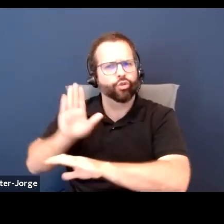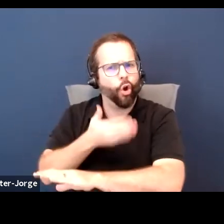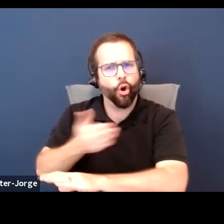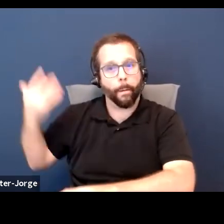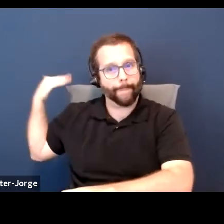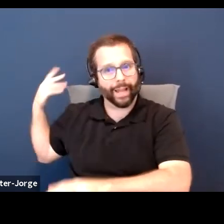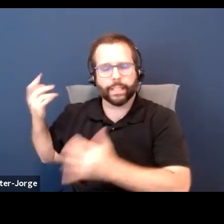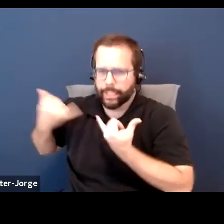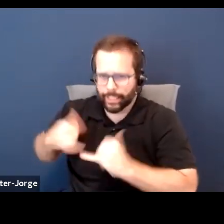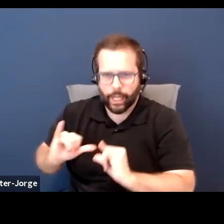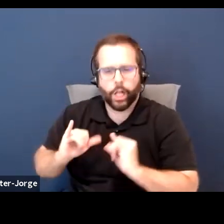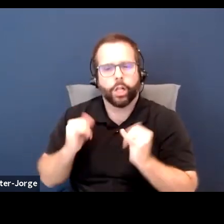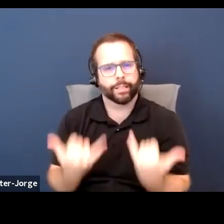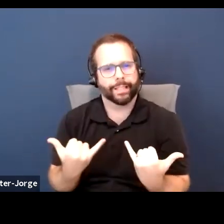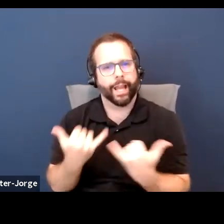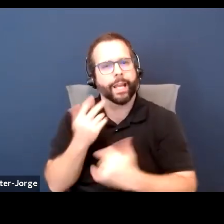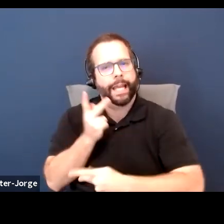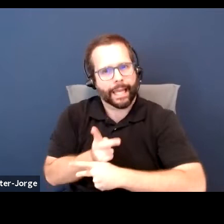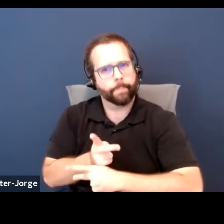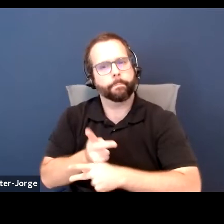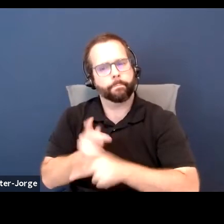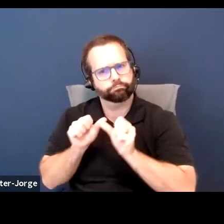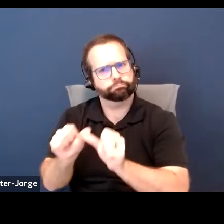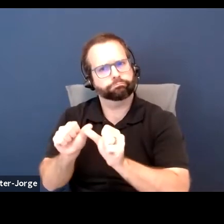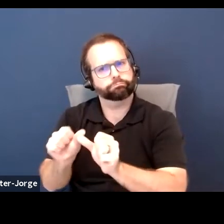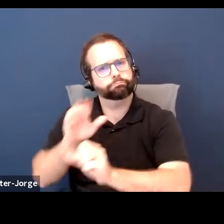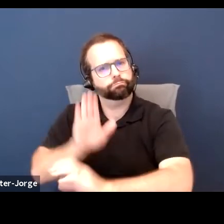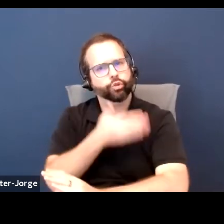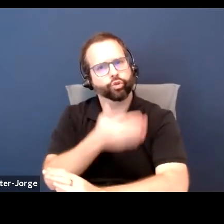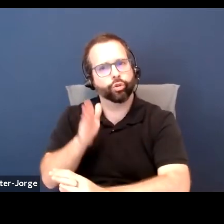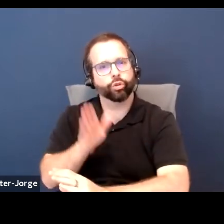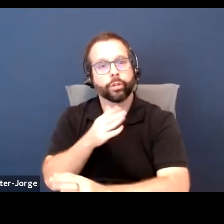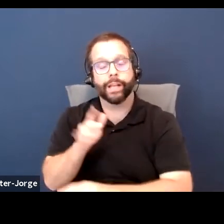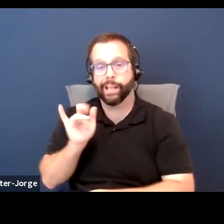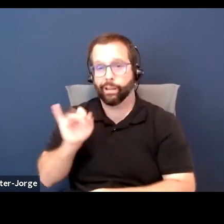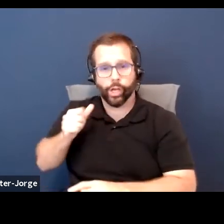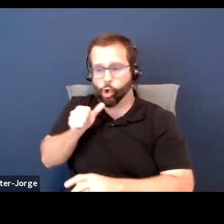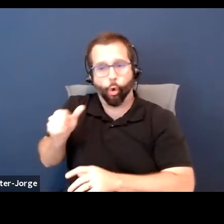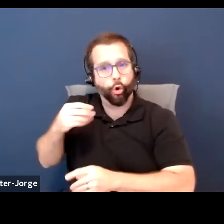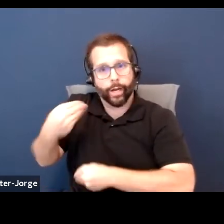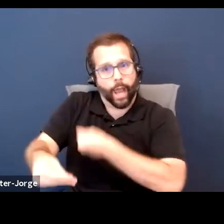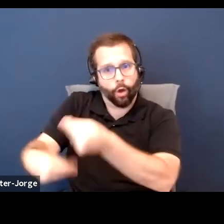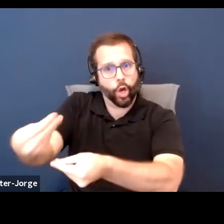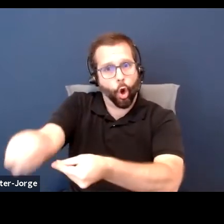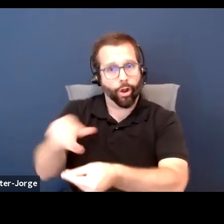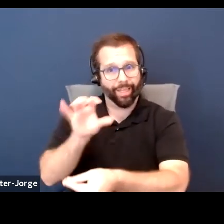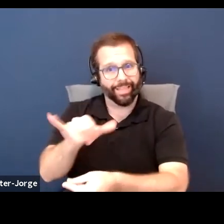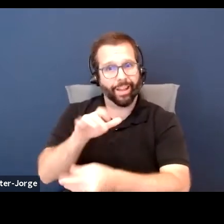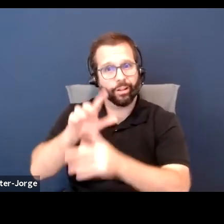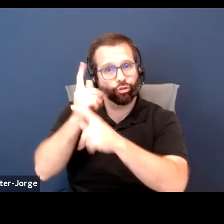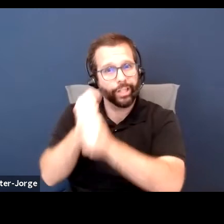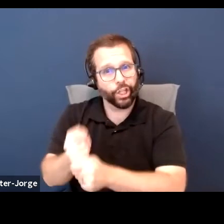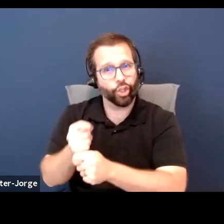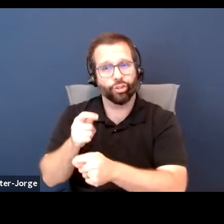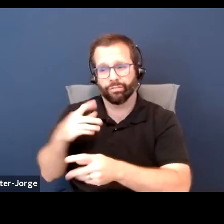that we still keep today. And so if we're not carry on these traditions and these cultures, they're lost.